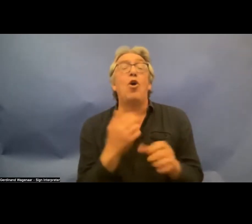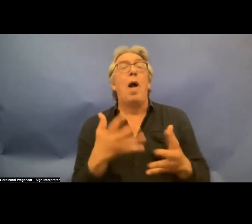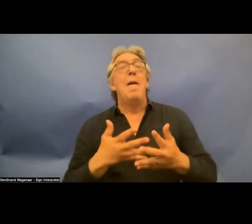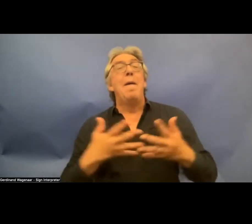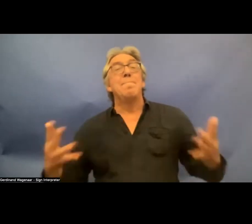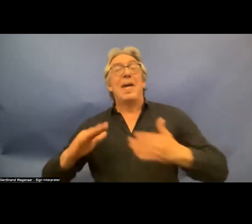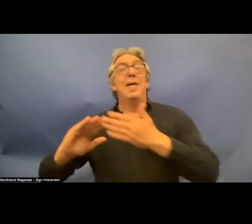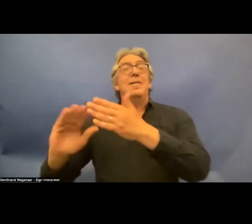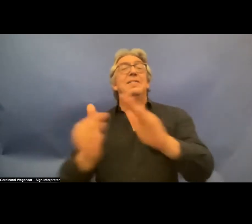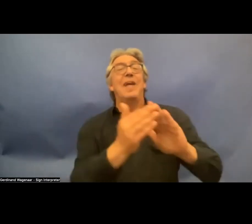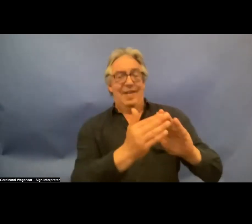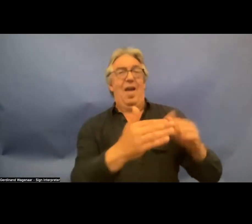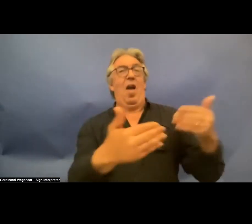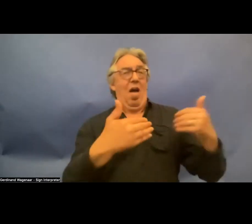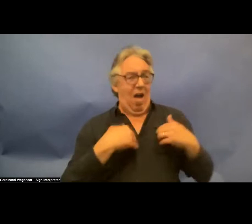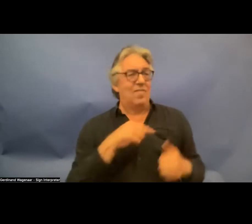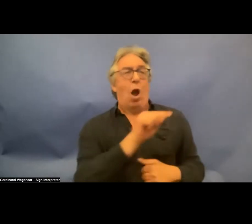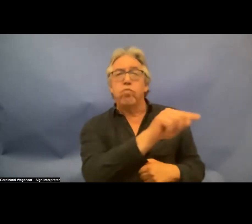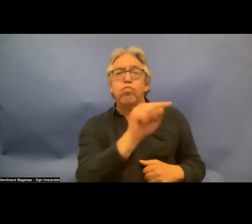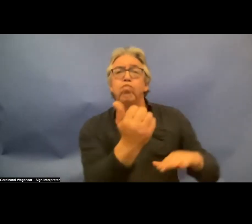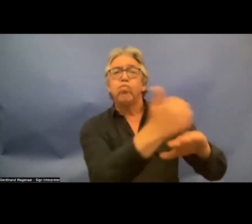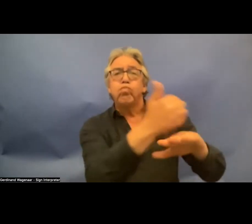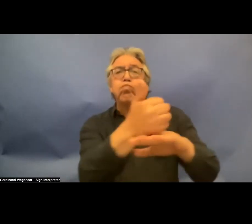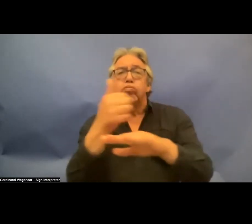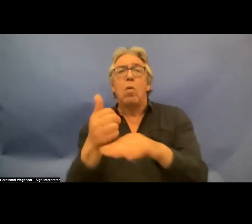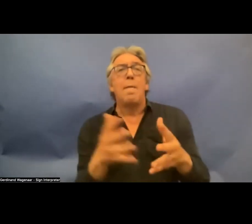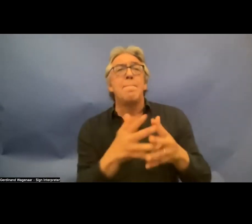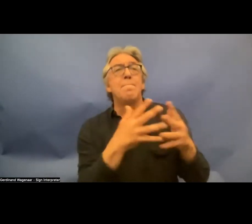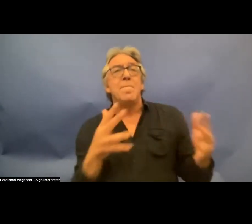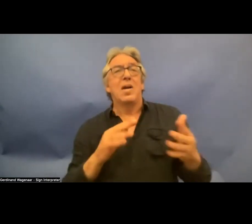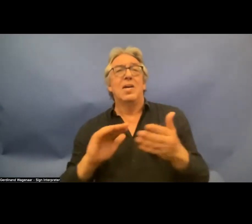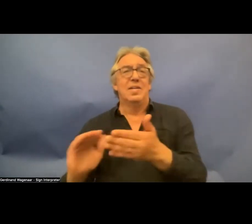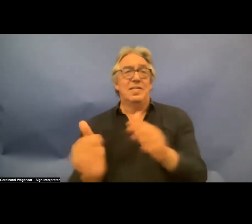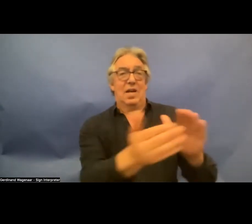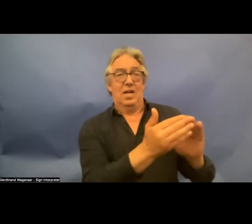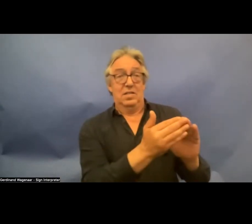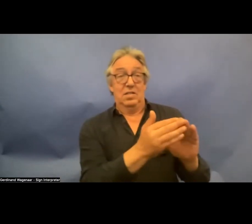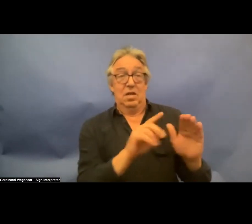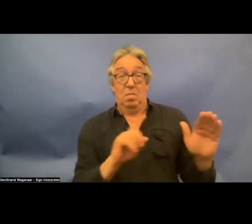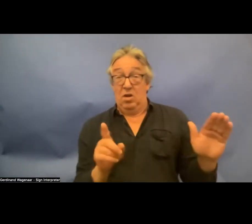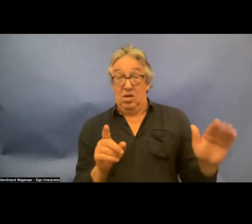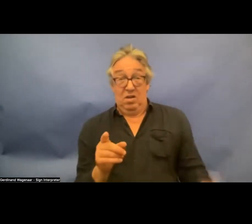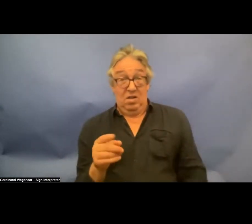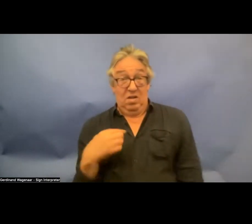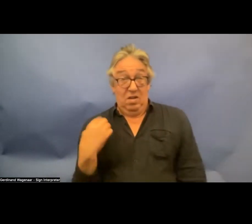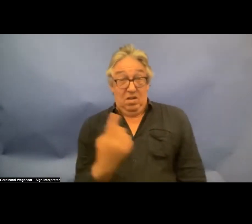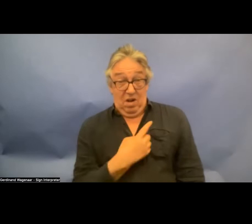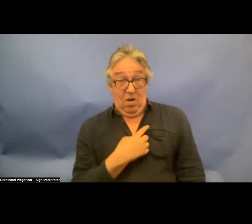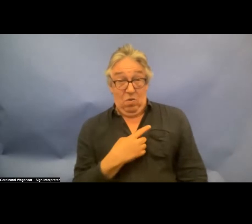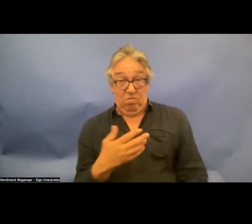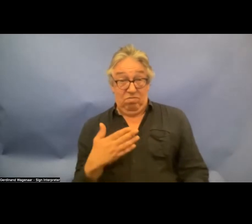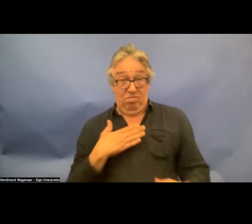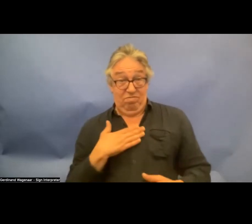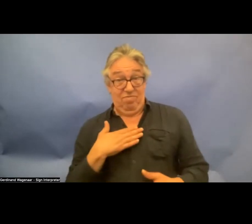in planned way. The way is planned together with those Ukrainian refugees. At the